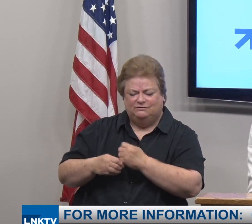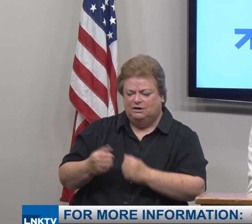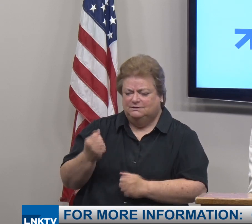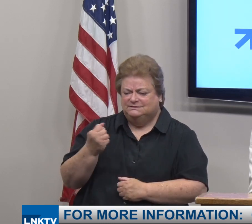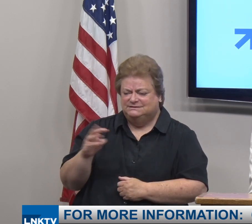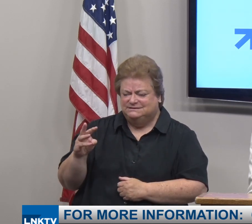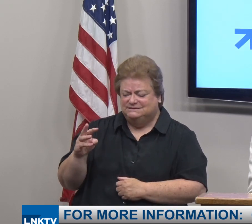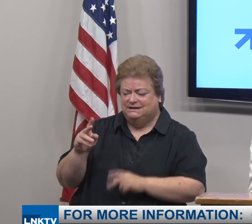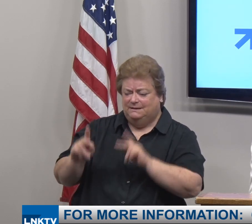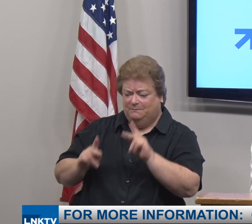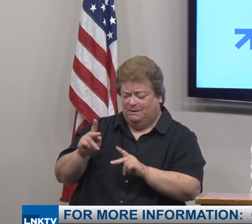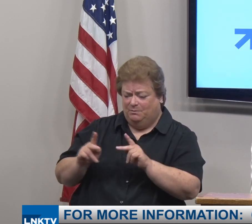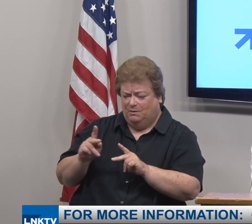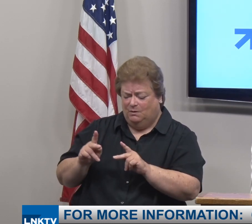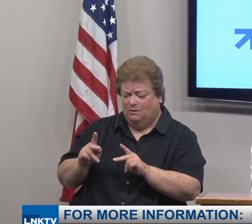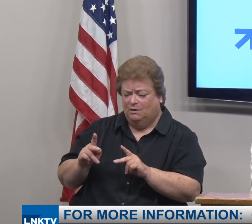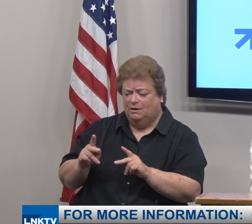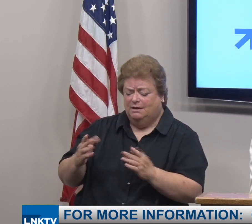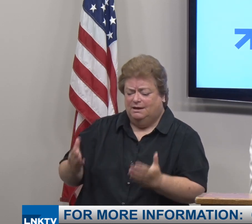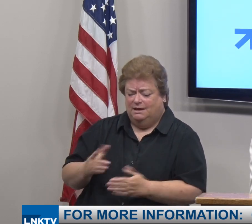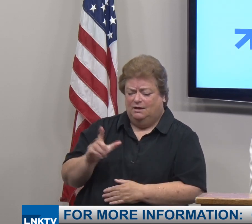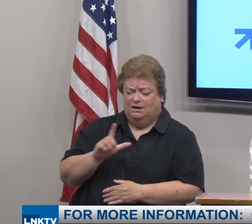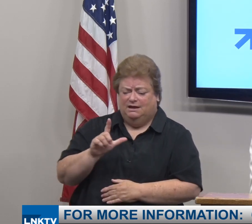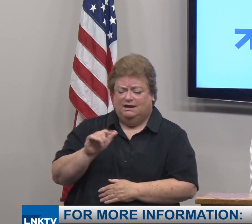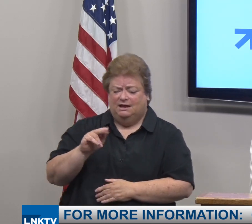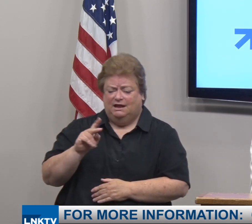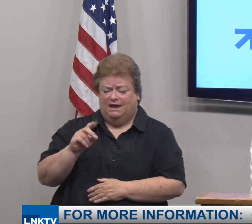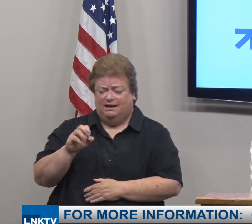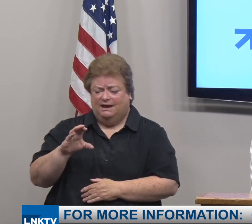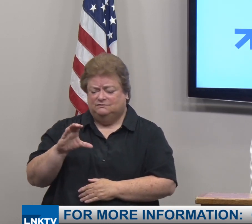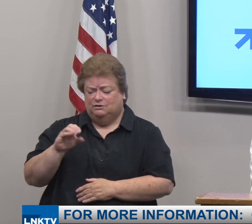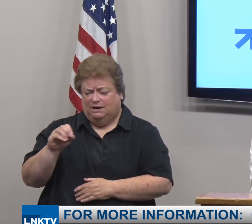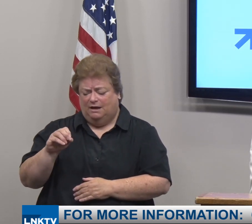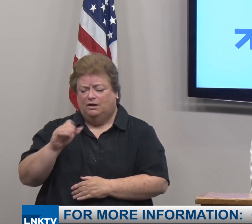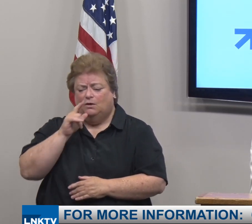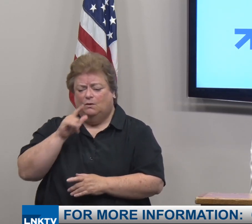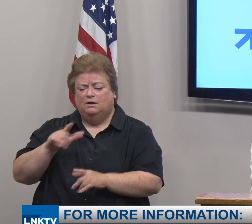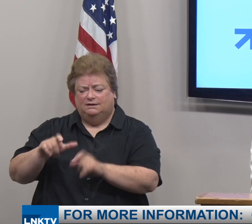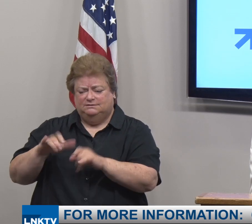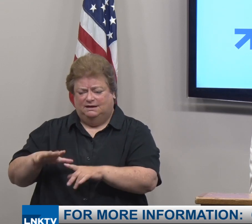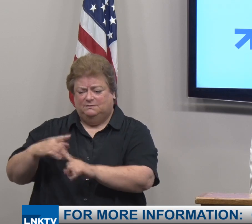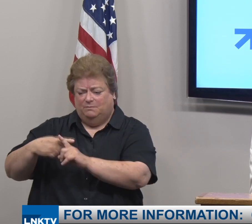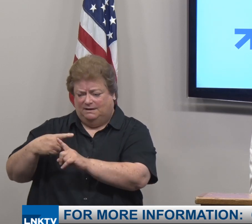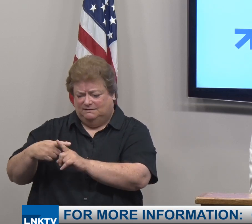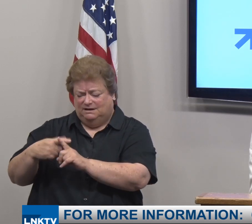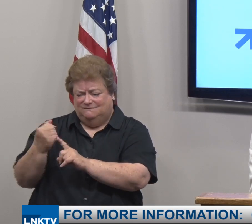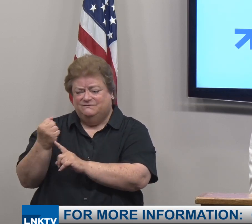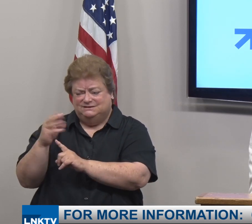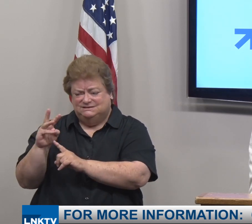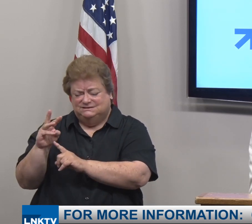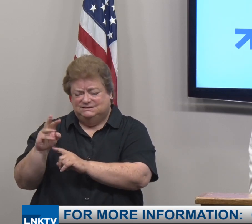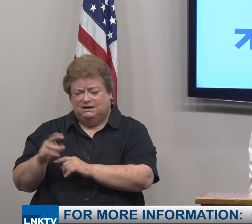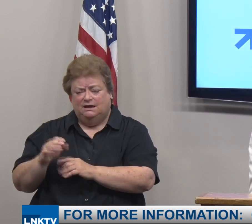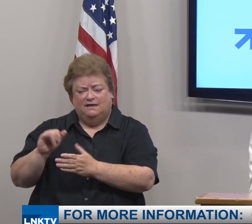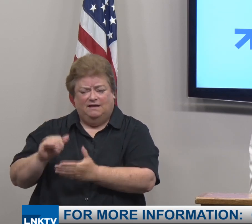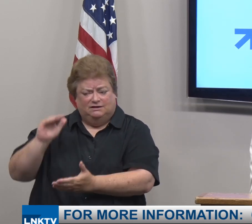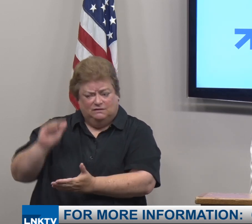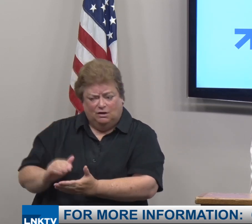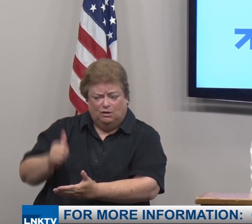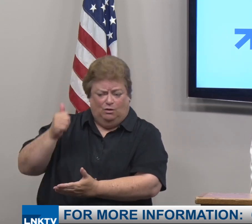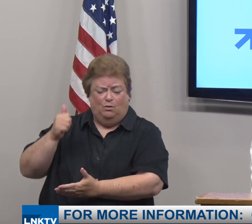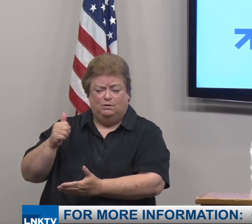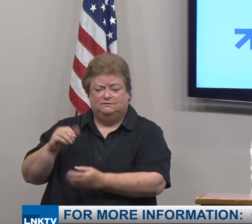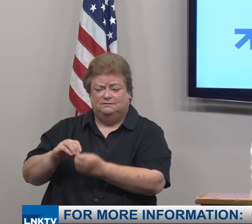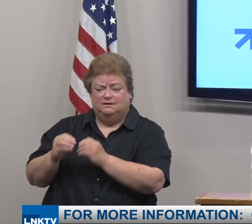16 individuals in Lincoln and Lancaster County have tested positive for COVID-19. That's the lowest number of